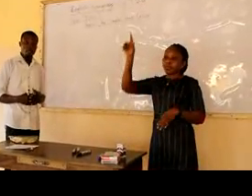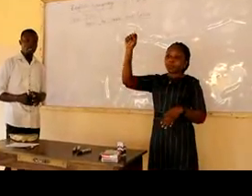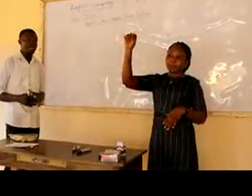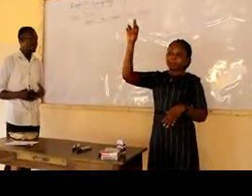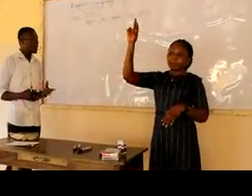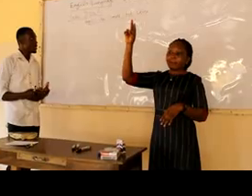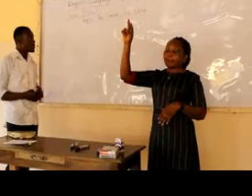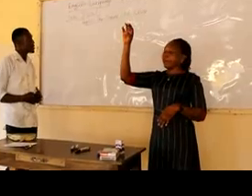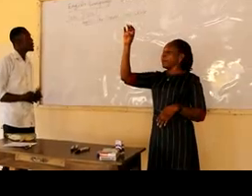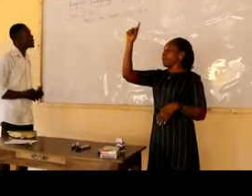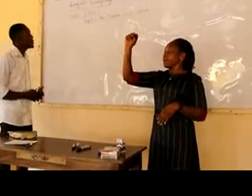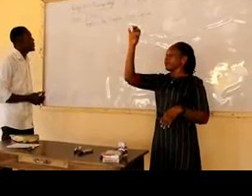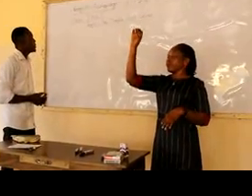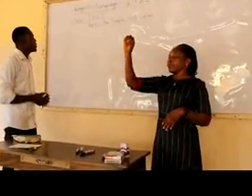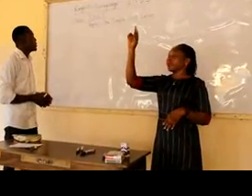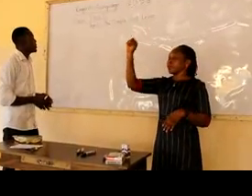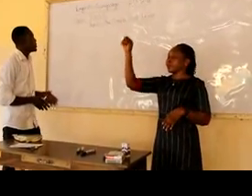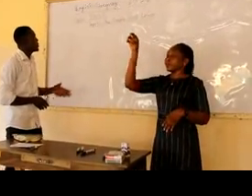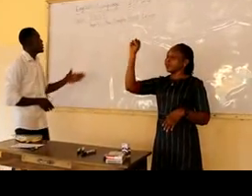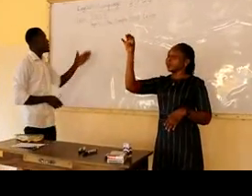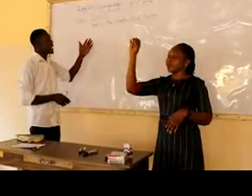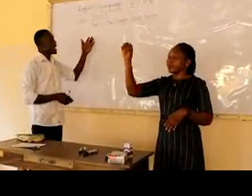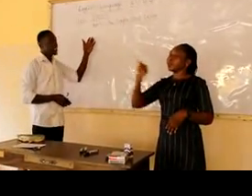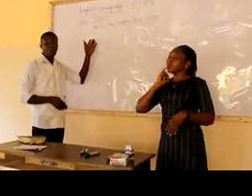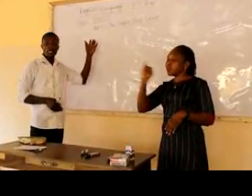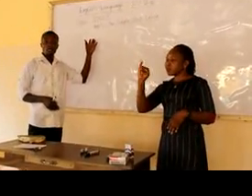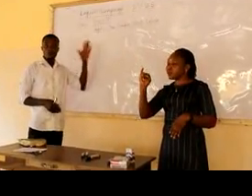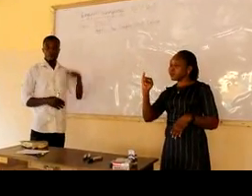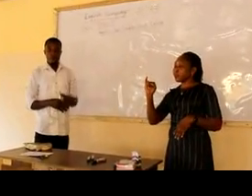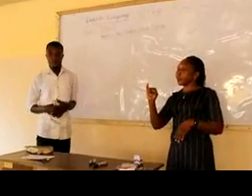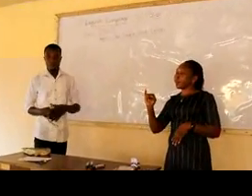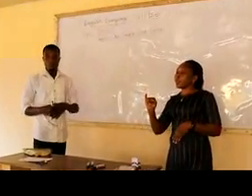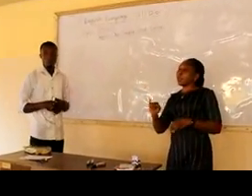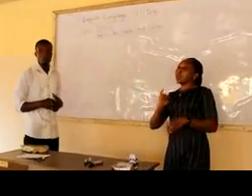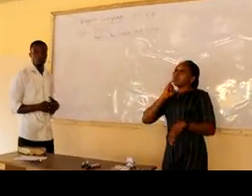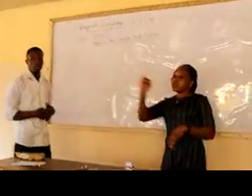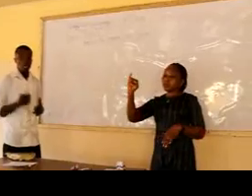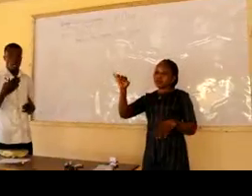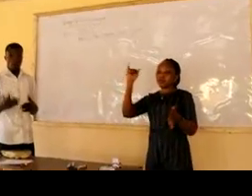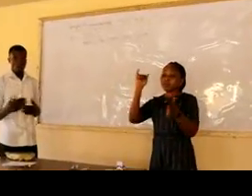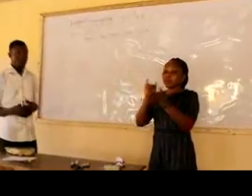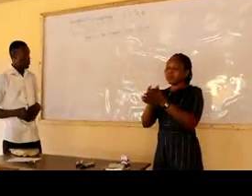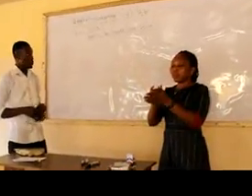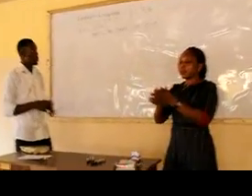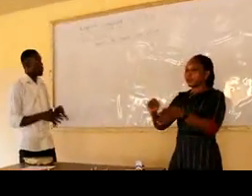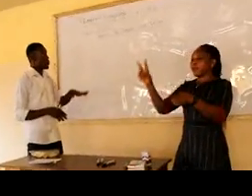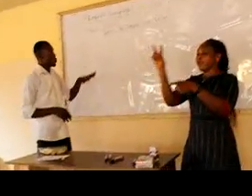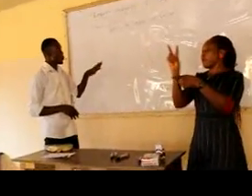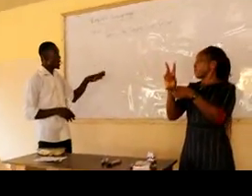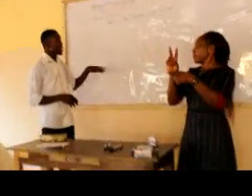and we say that the tense is that aspect of the verb that helps us to